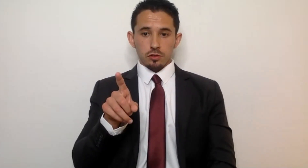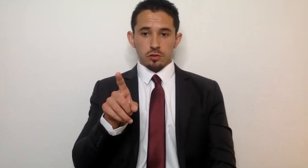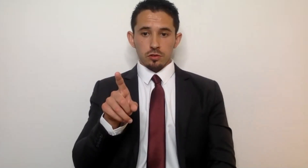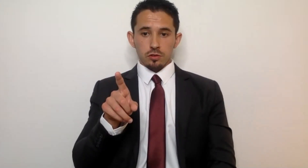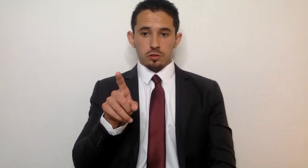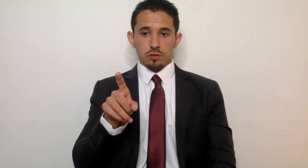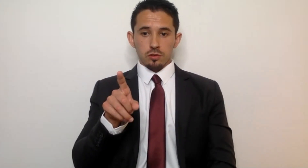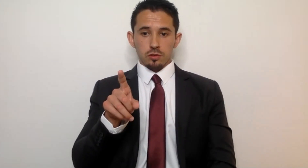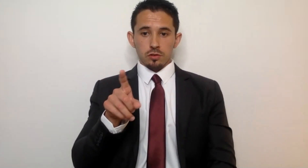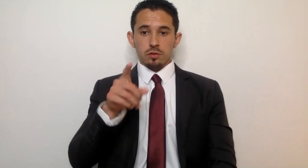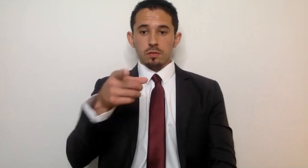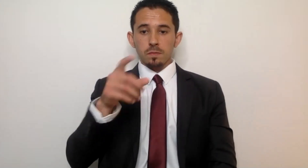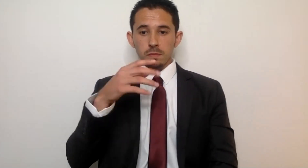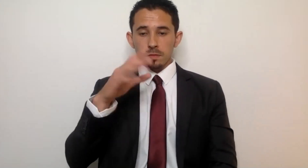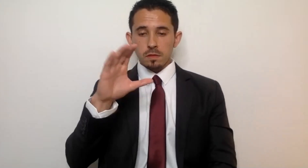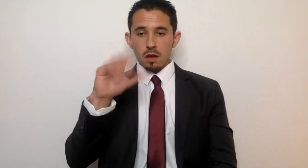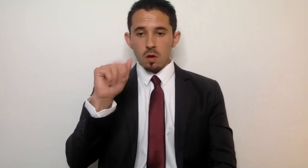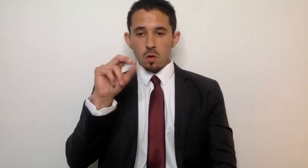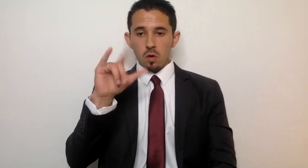So we have a question.